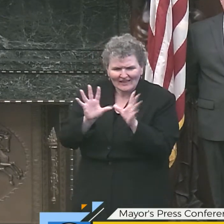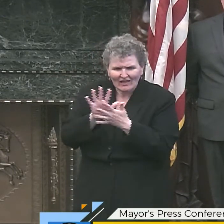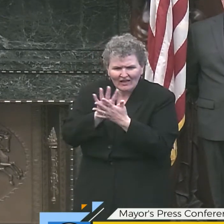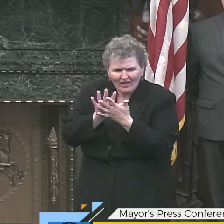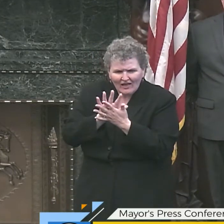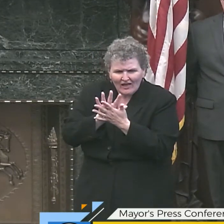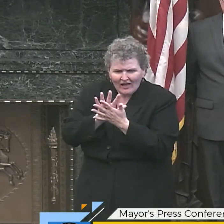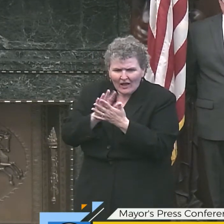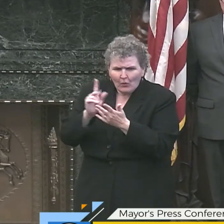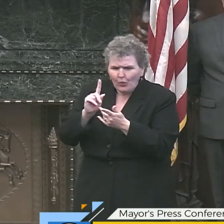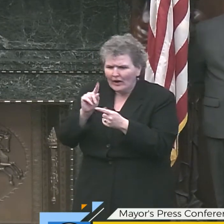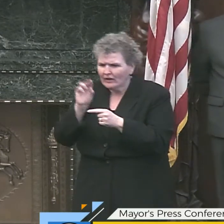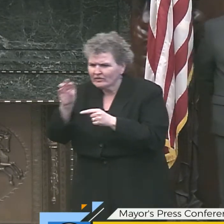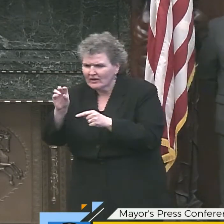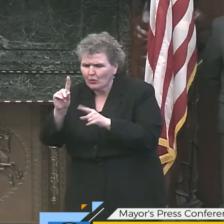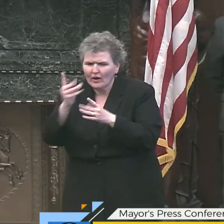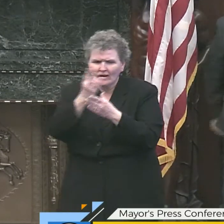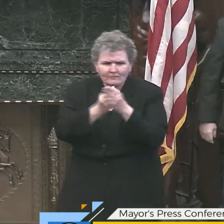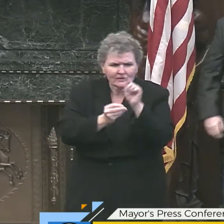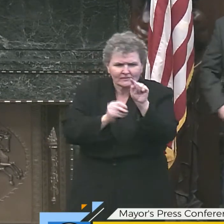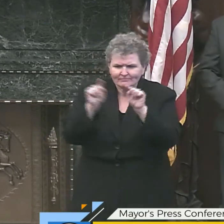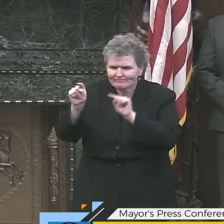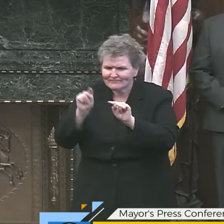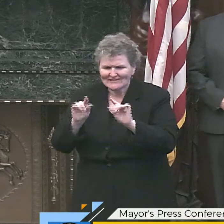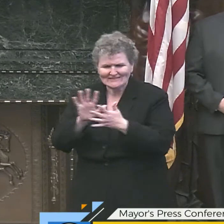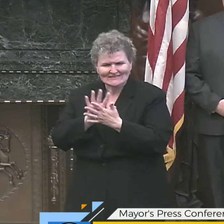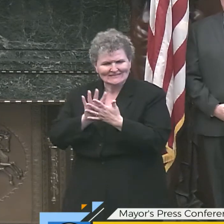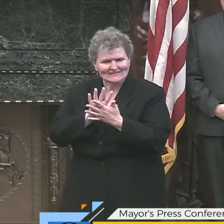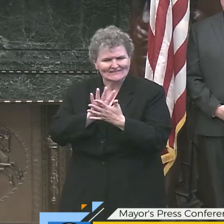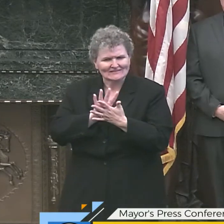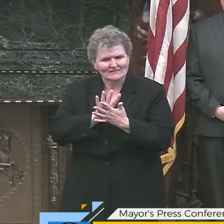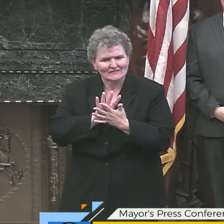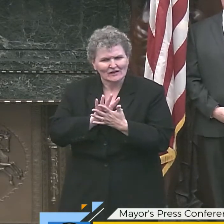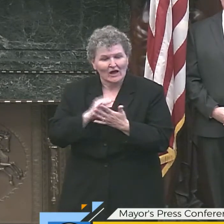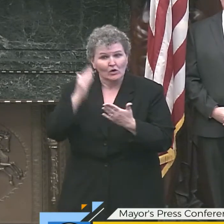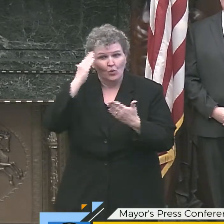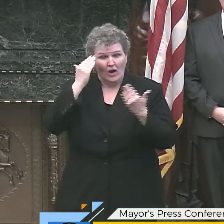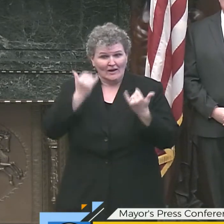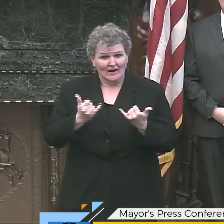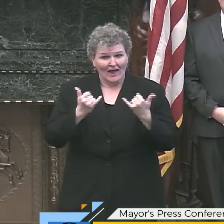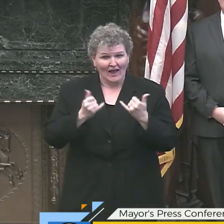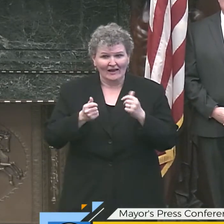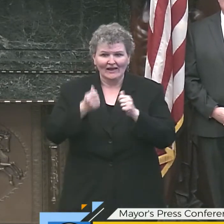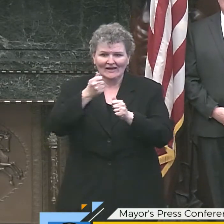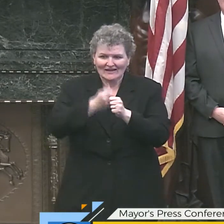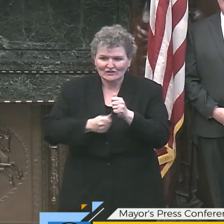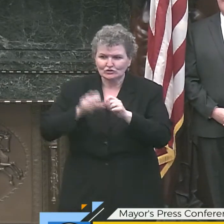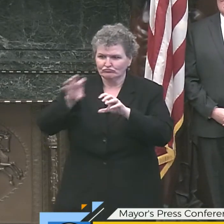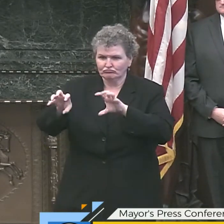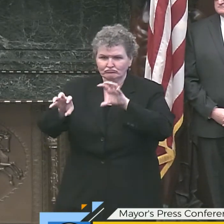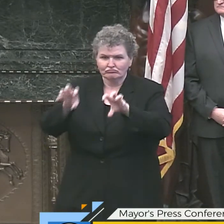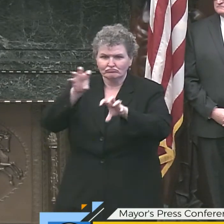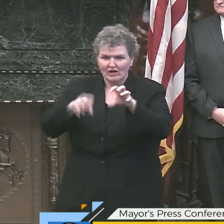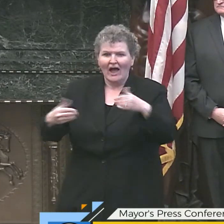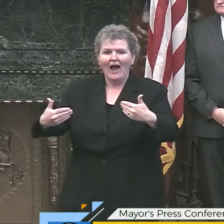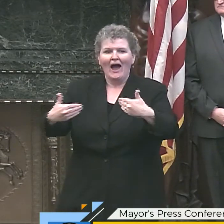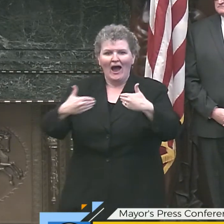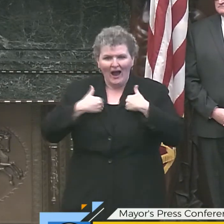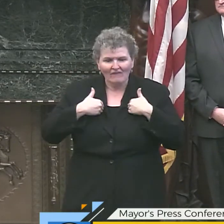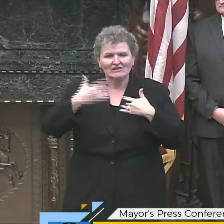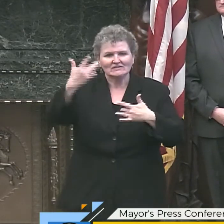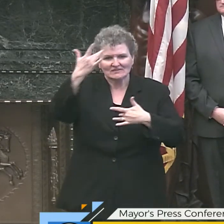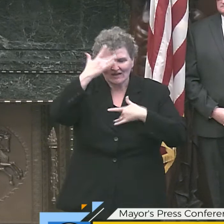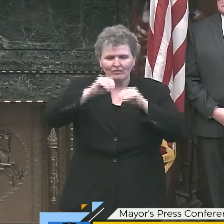that is that the virus is in every neighborhood in Philadelphia, and everybody needs to take it seriously. As we have more testing done